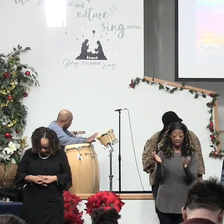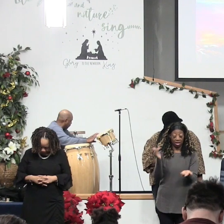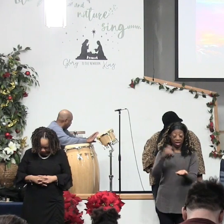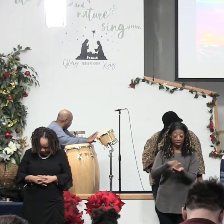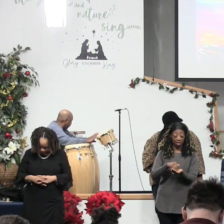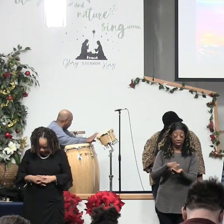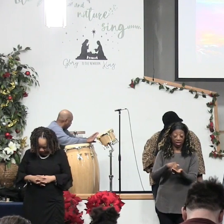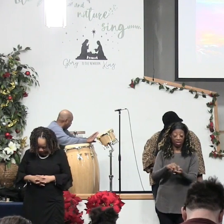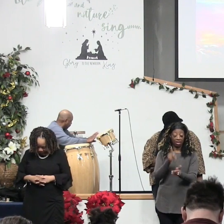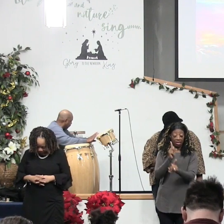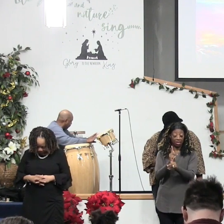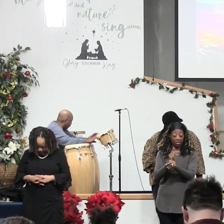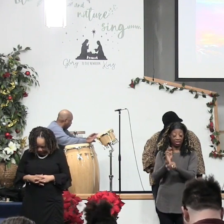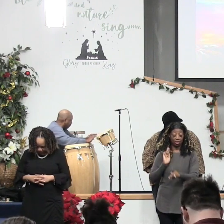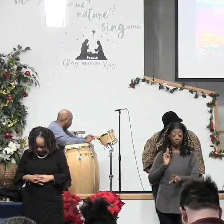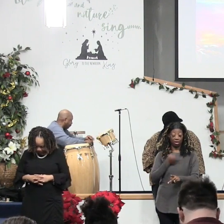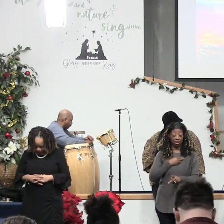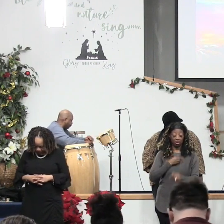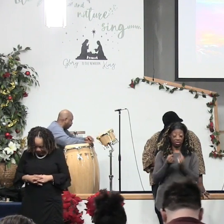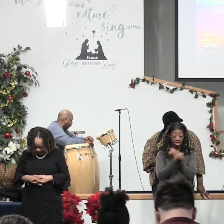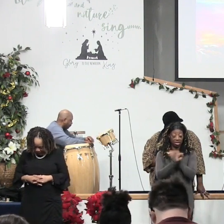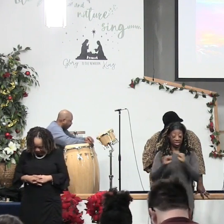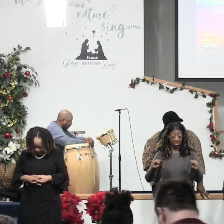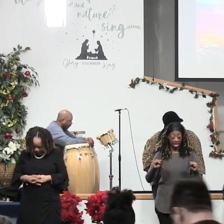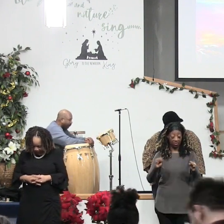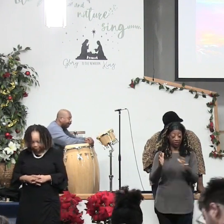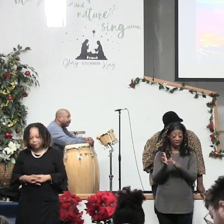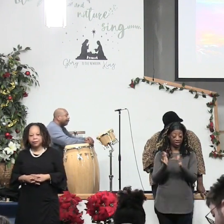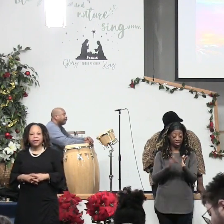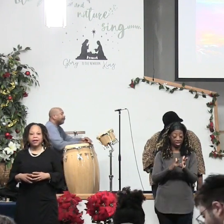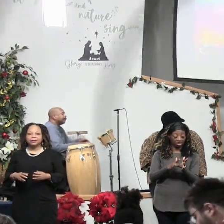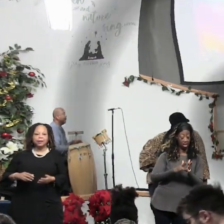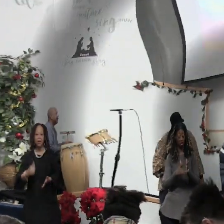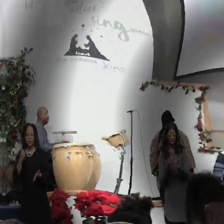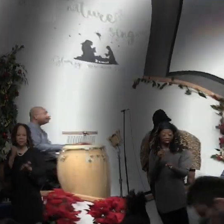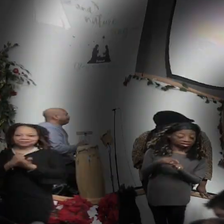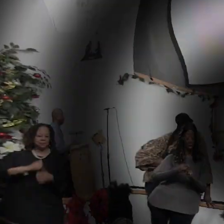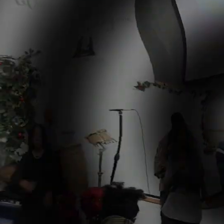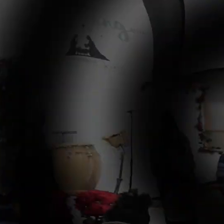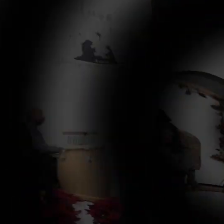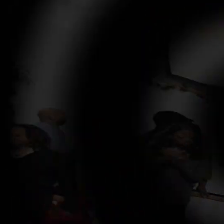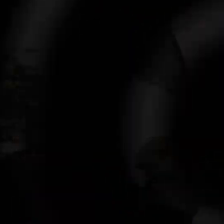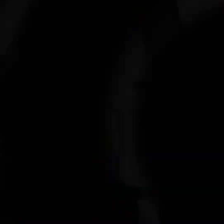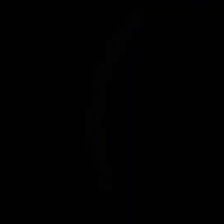safety journey. In Jesus' name we do pray. Amen.